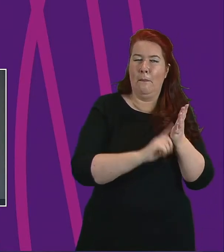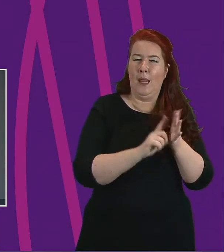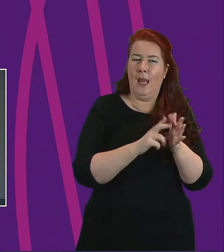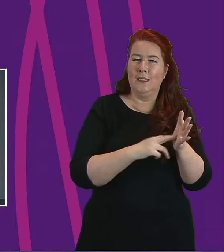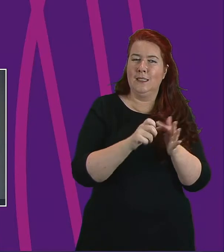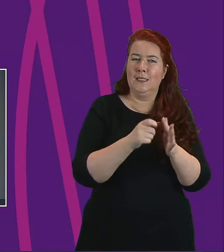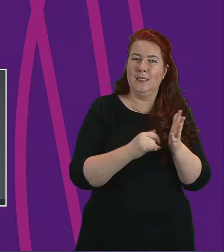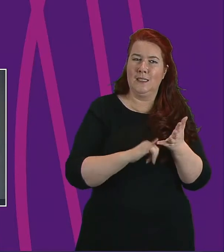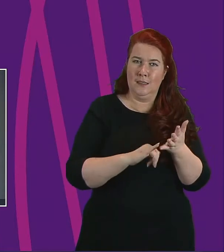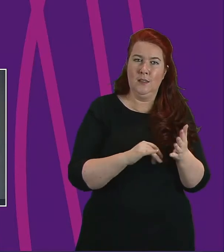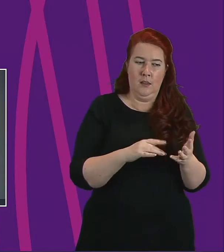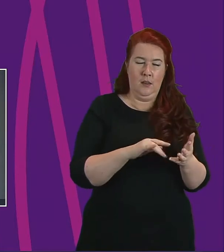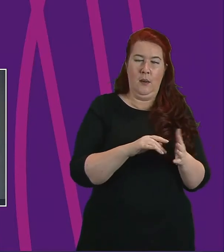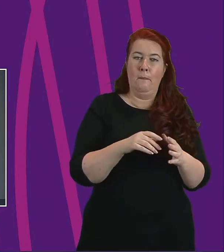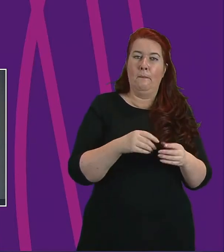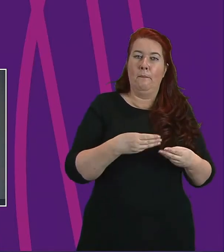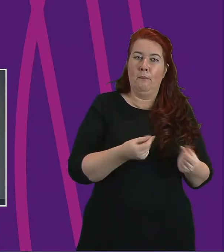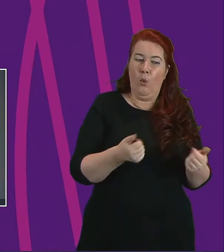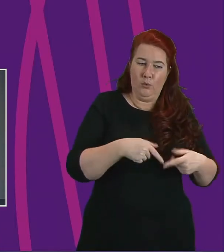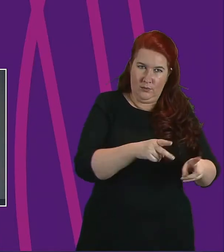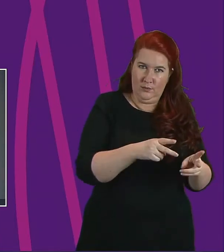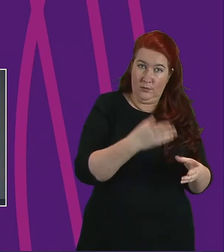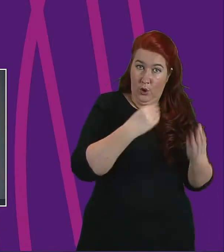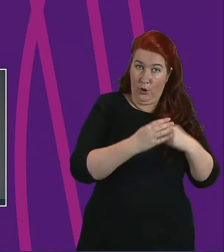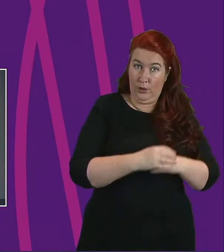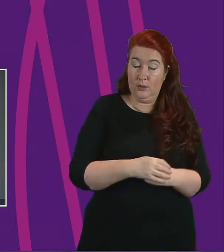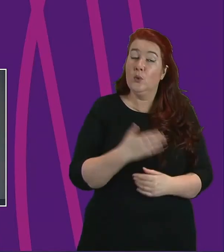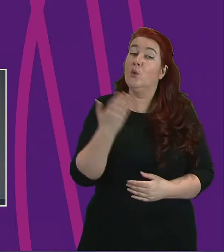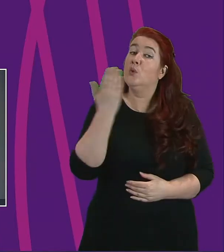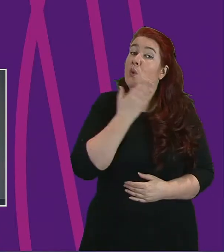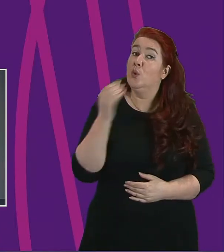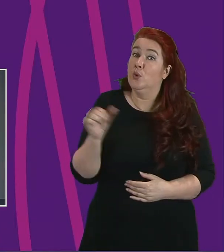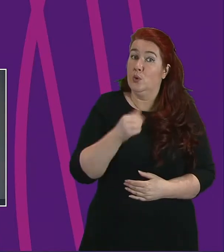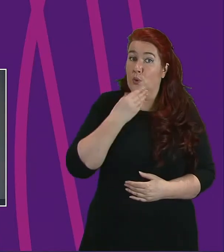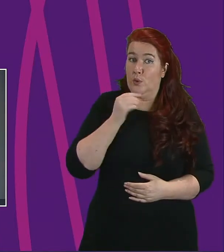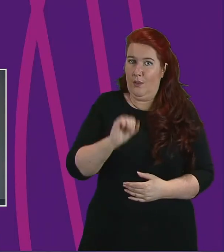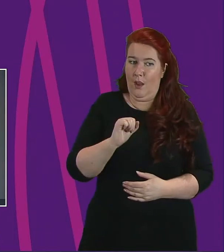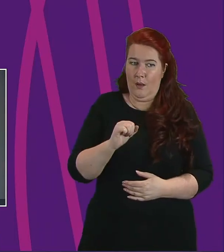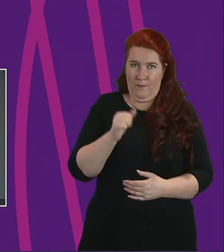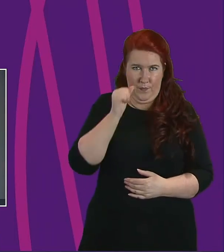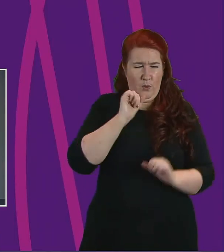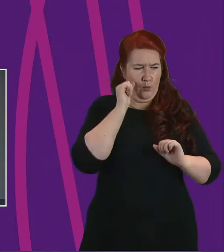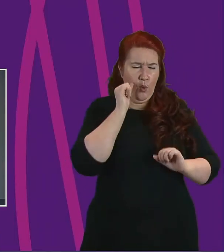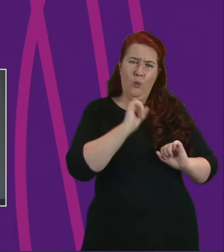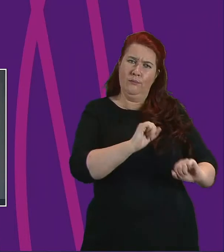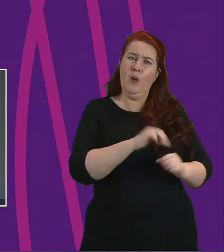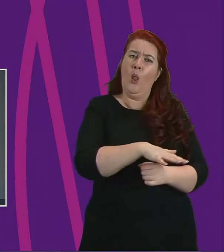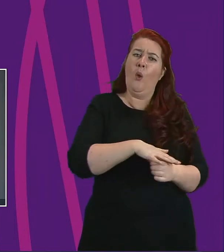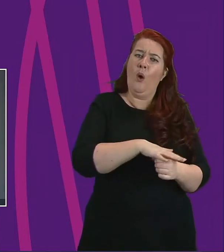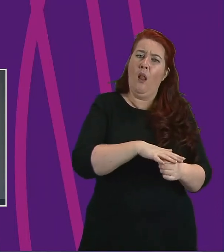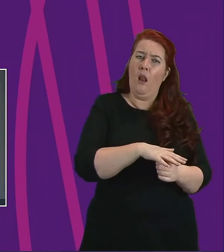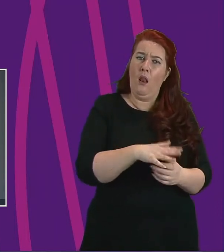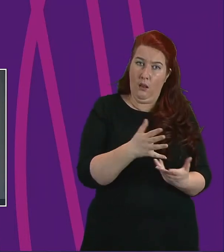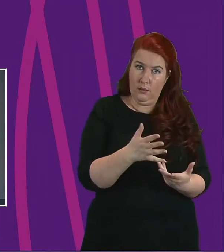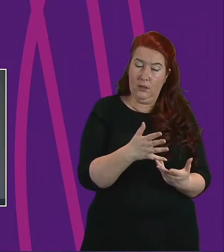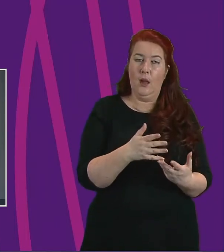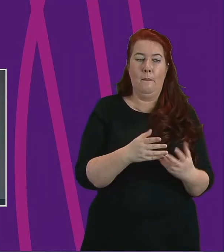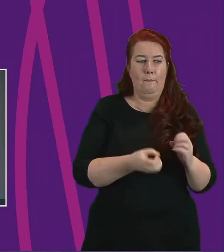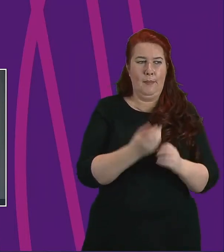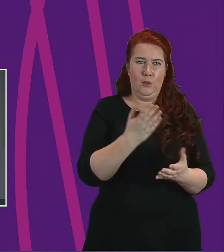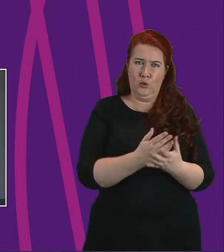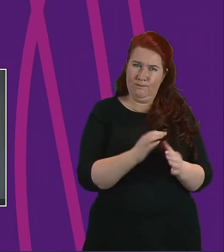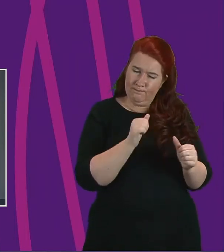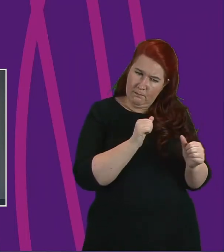and schools should use these capacity assessments, plus knowledge of their local circumstances, to determine the optimum